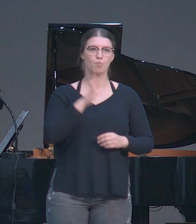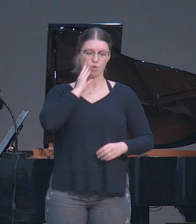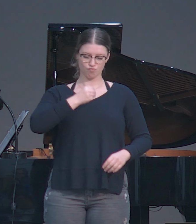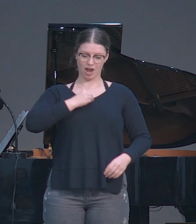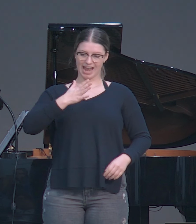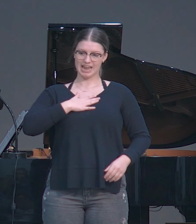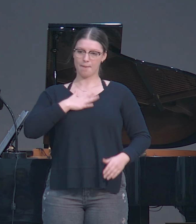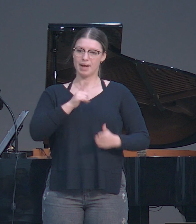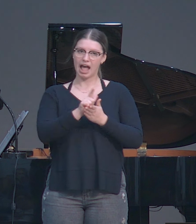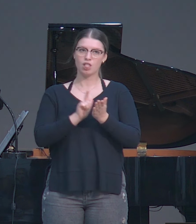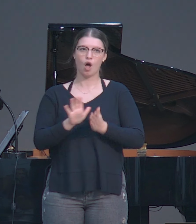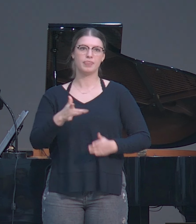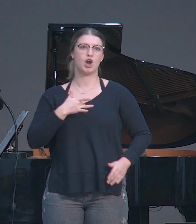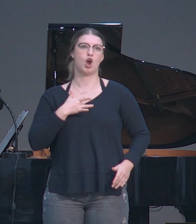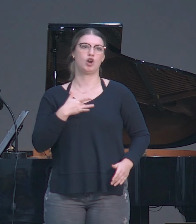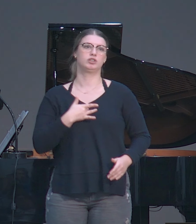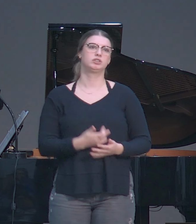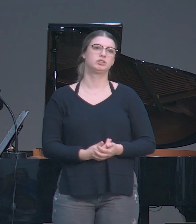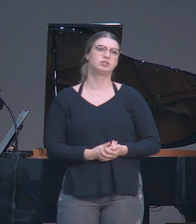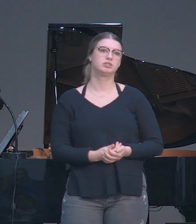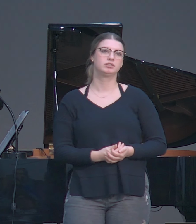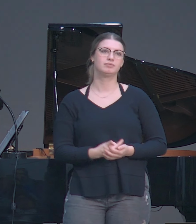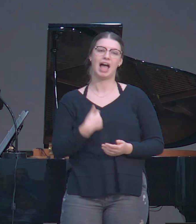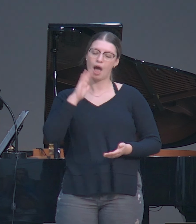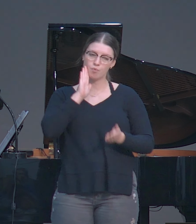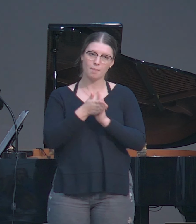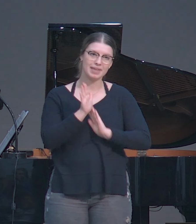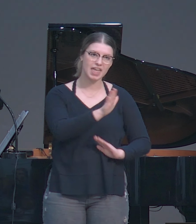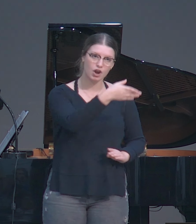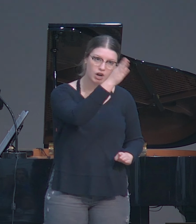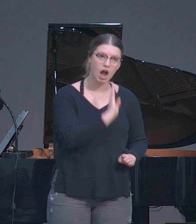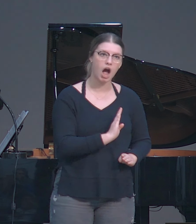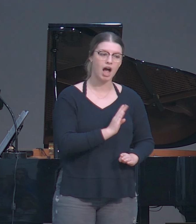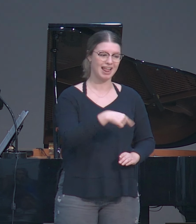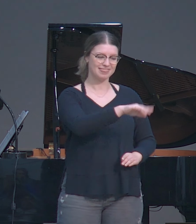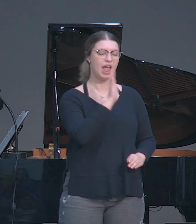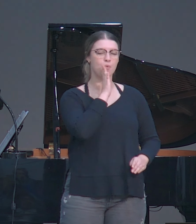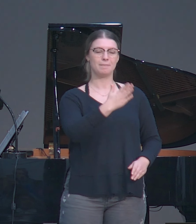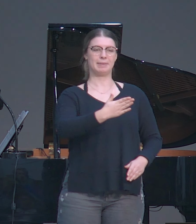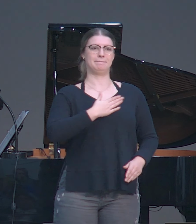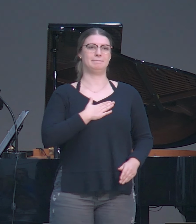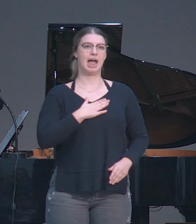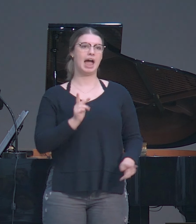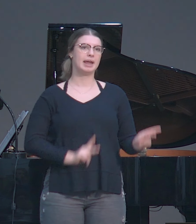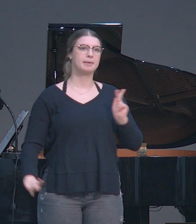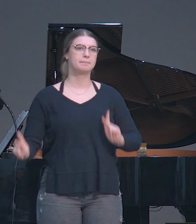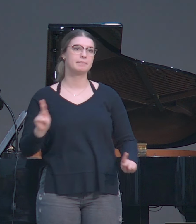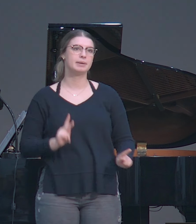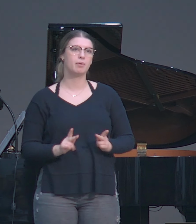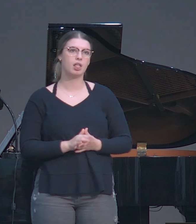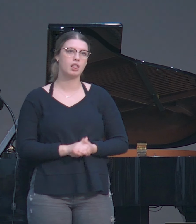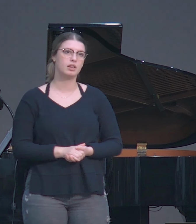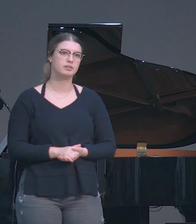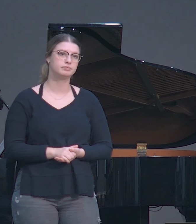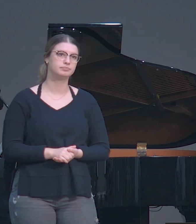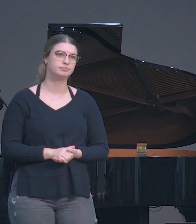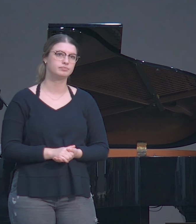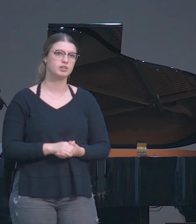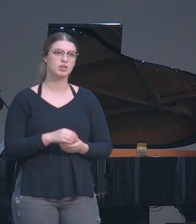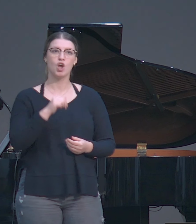write it on their hearts, and I will be their God, and they shall be my people, and